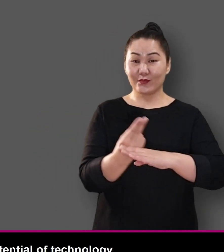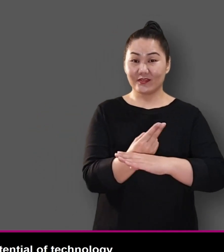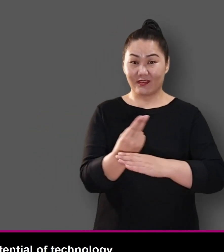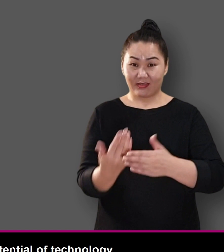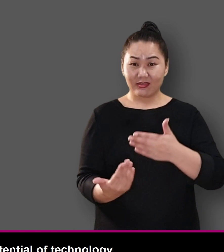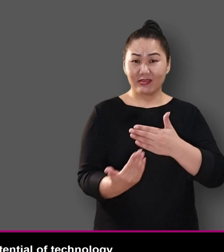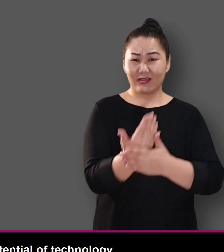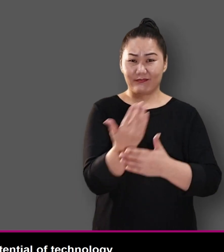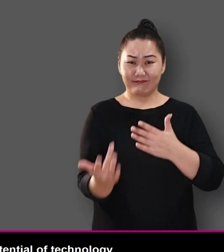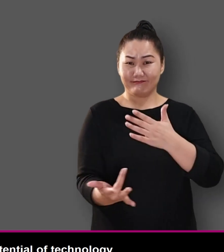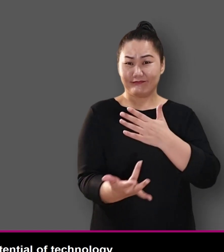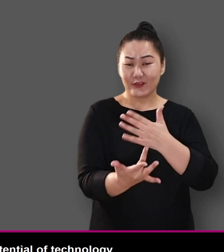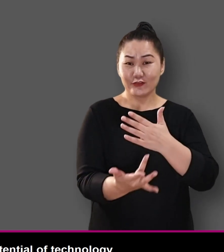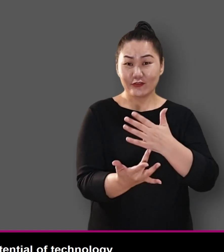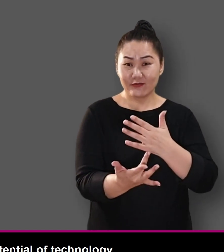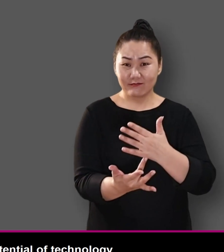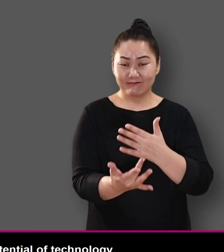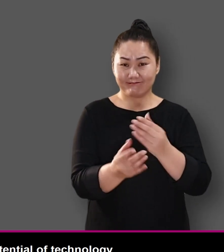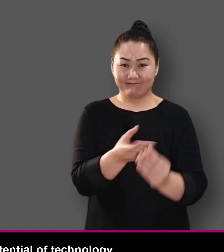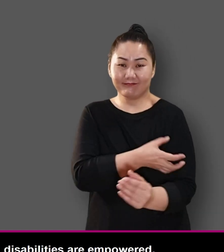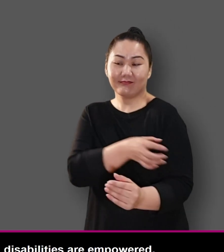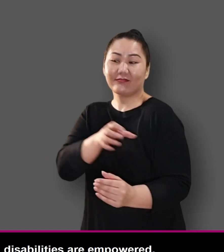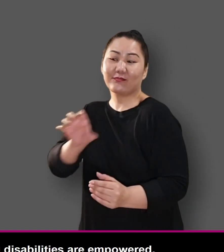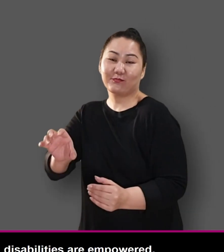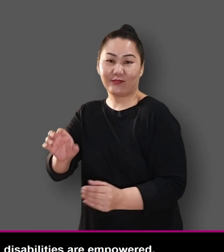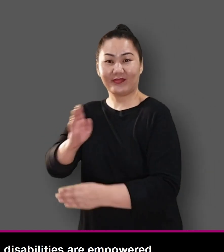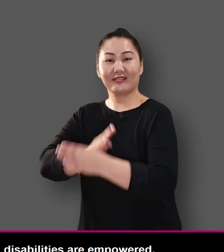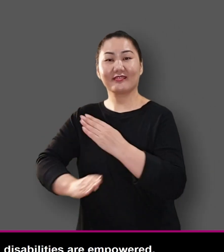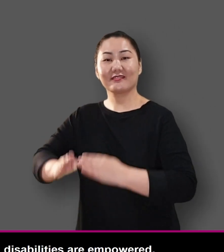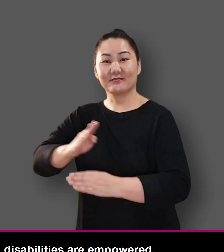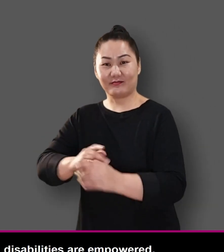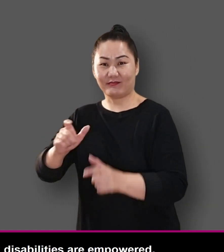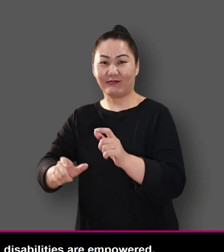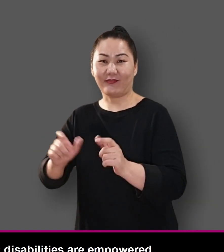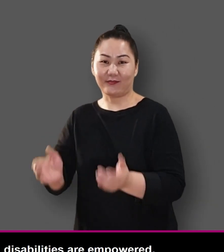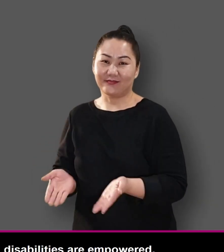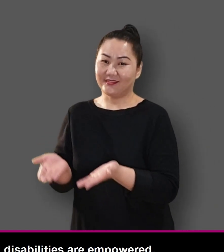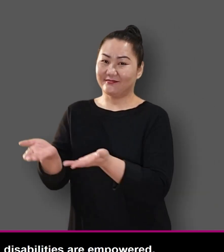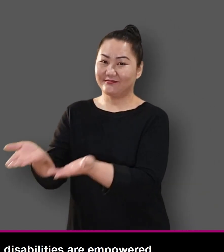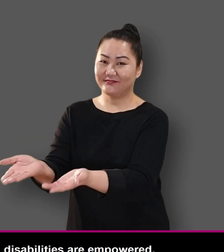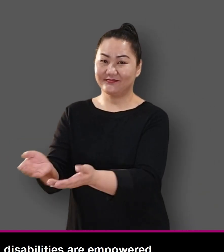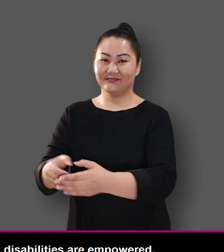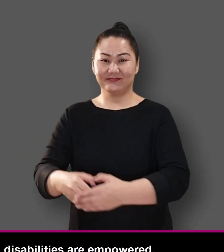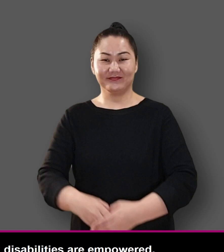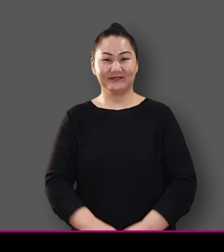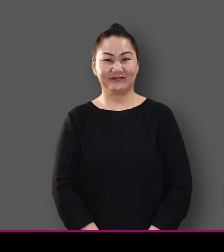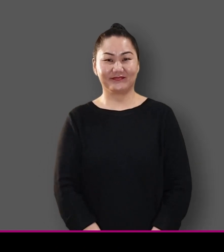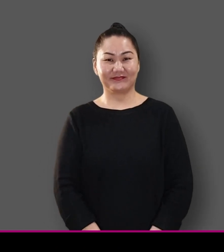Harness the potential of technology to ensure persons with disabilities are empowered.